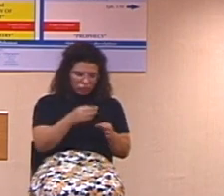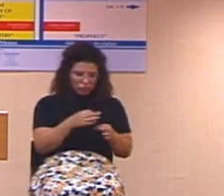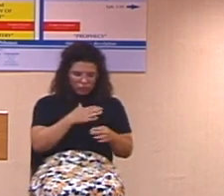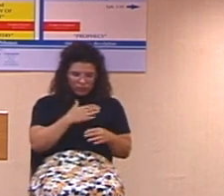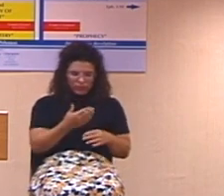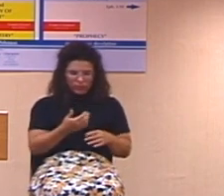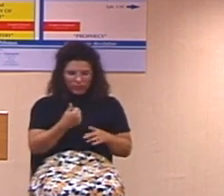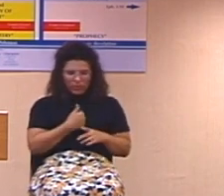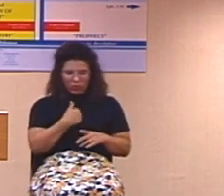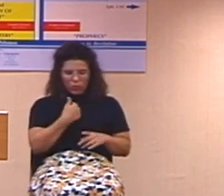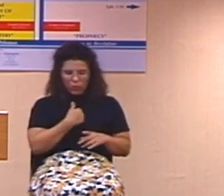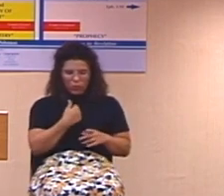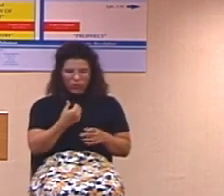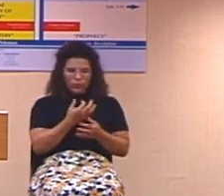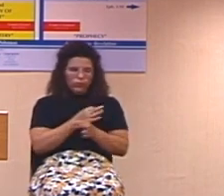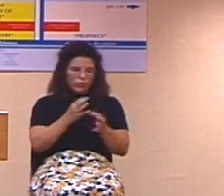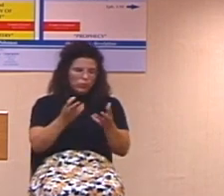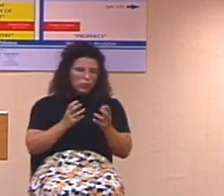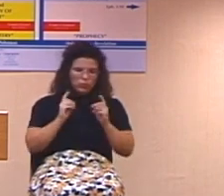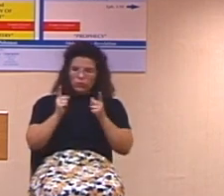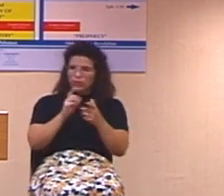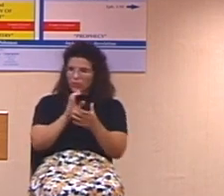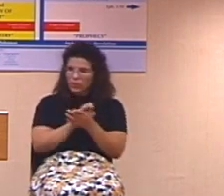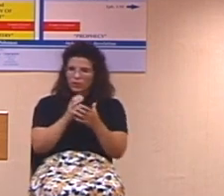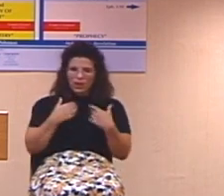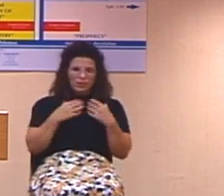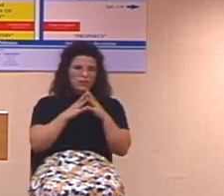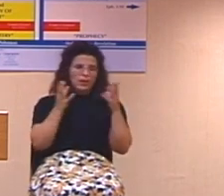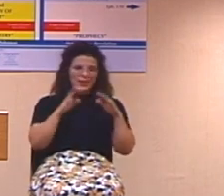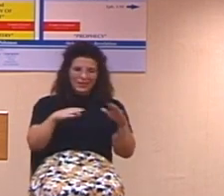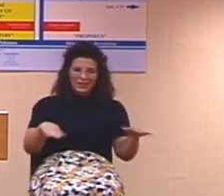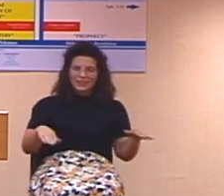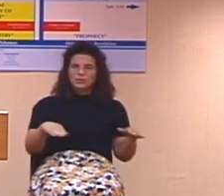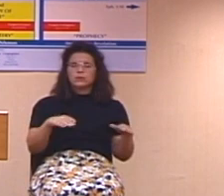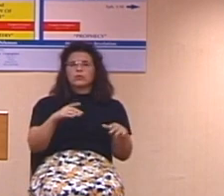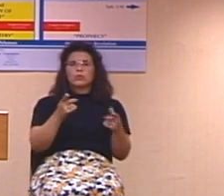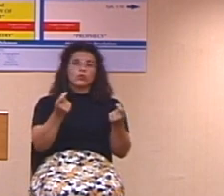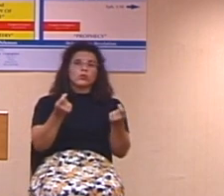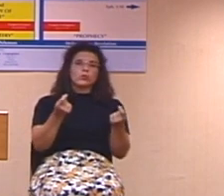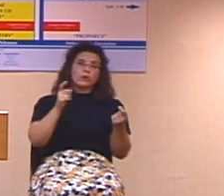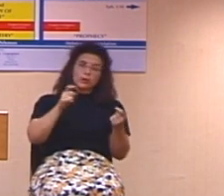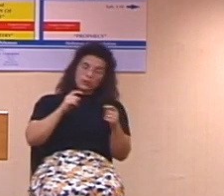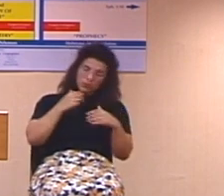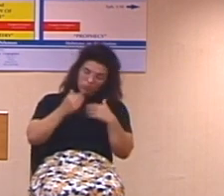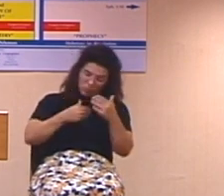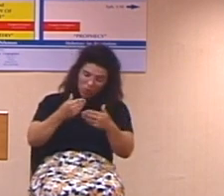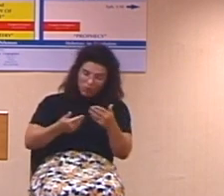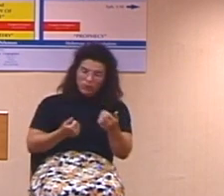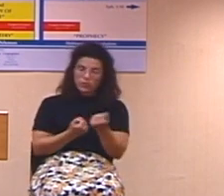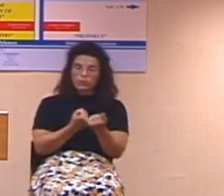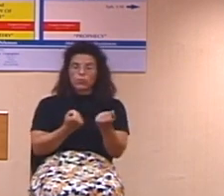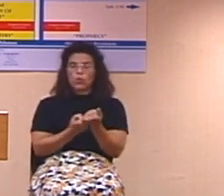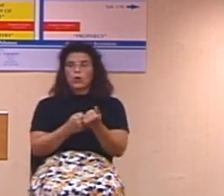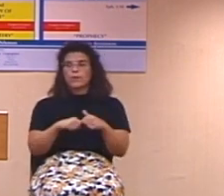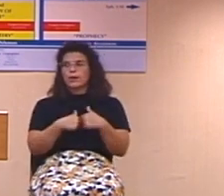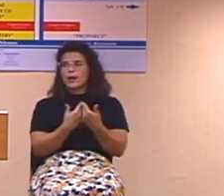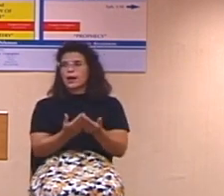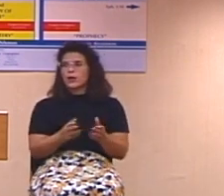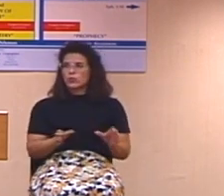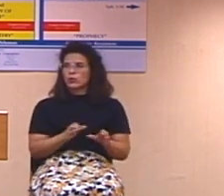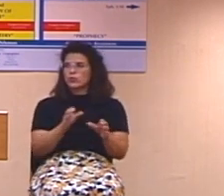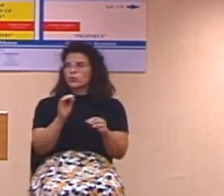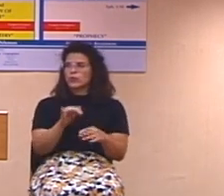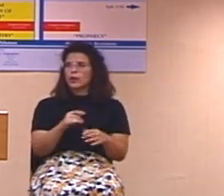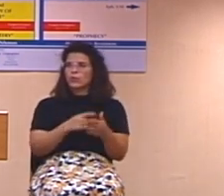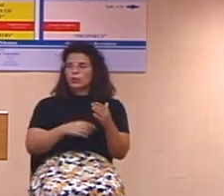and volition to go get married and have a bunch of kids and to do. Then guess what I got to go do? I got to go carry it through. But how do I carry it through?